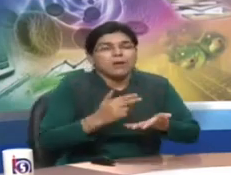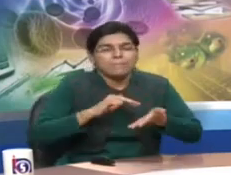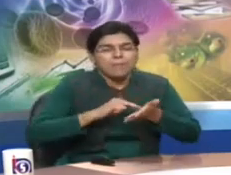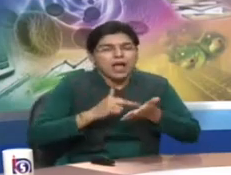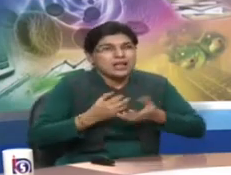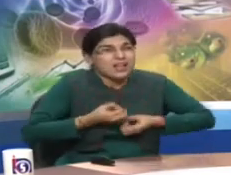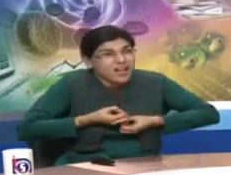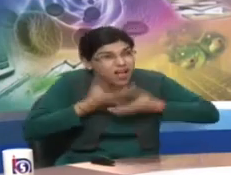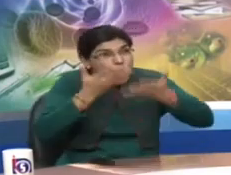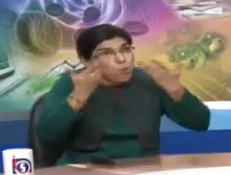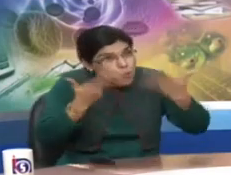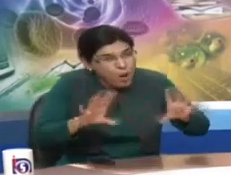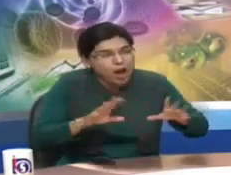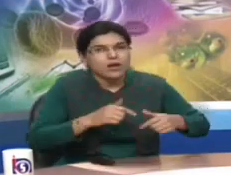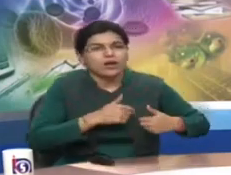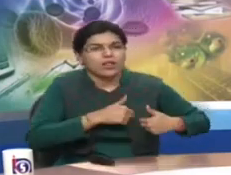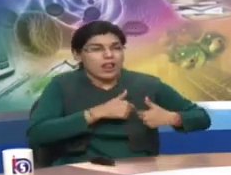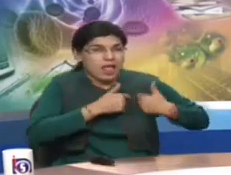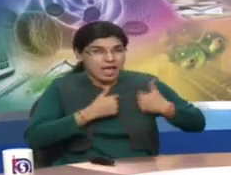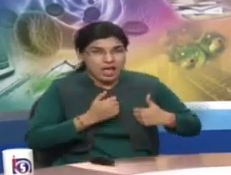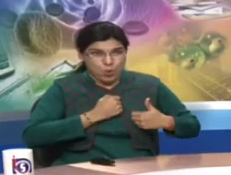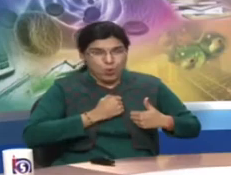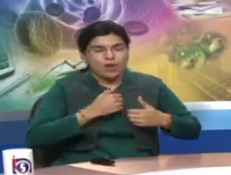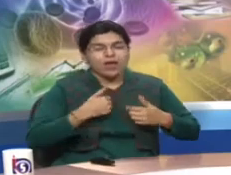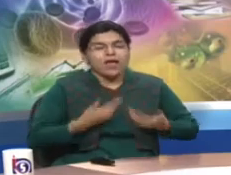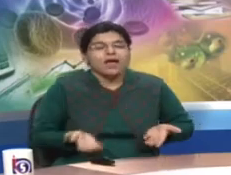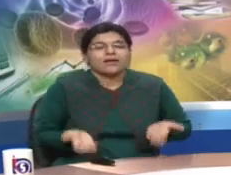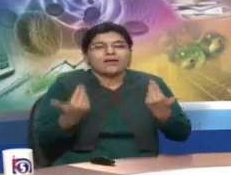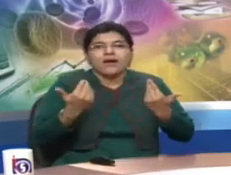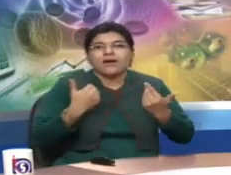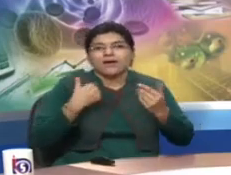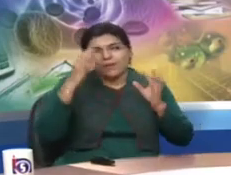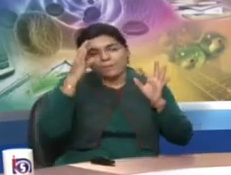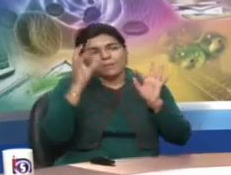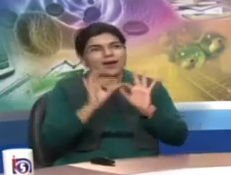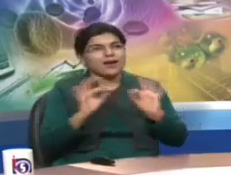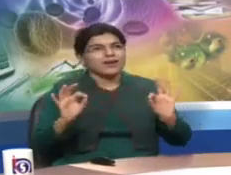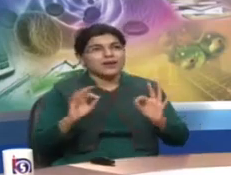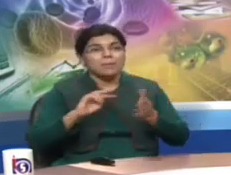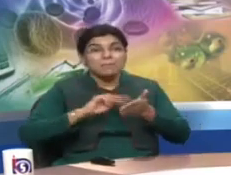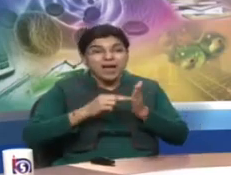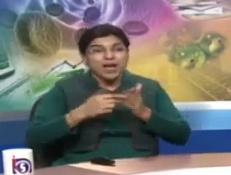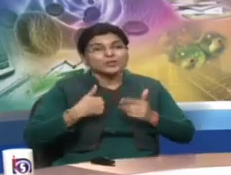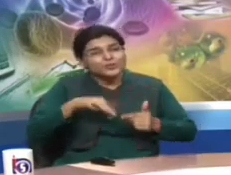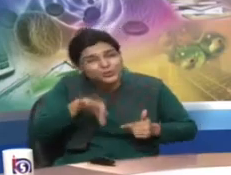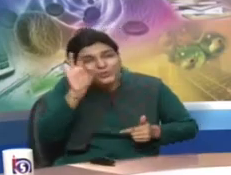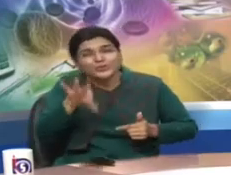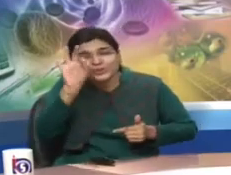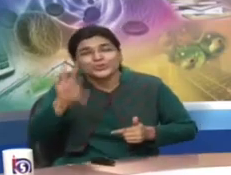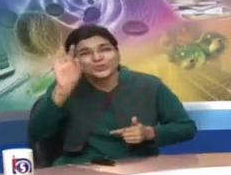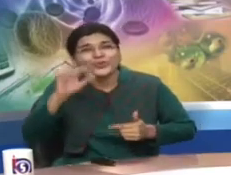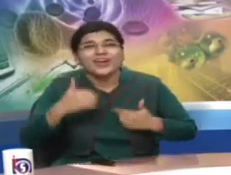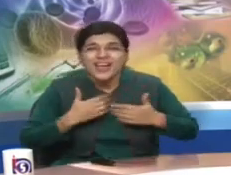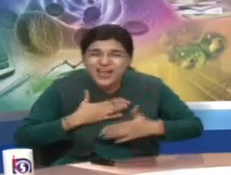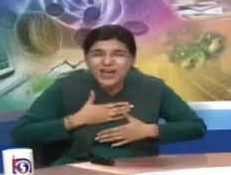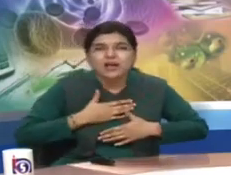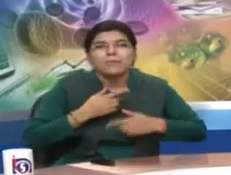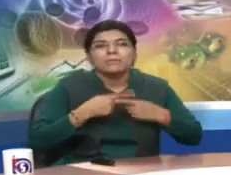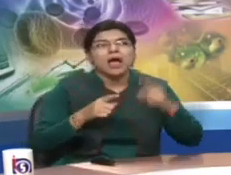I have so much burdened heart that I want to make my heart light by sharing all of it.